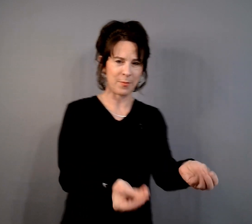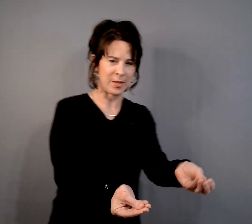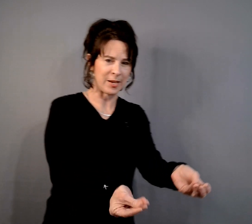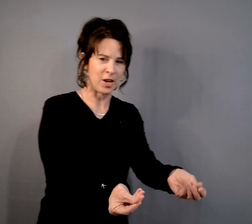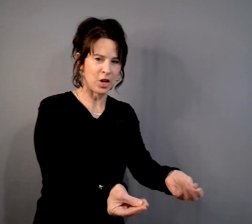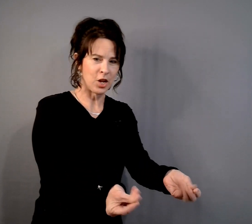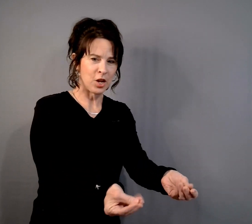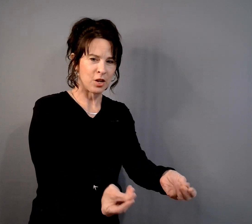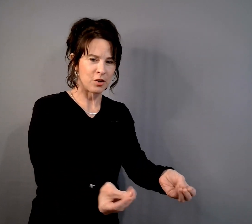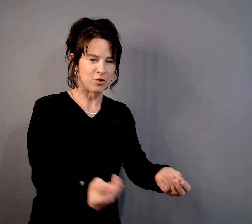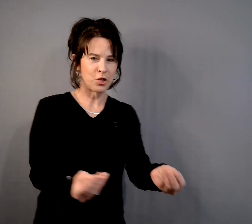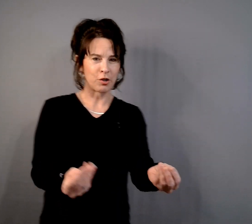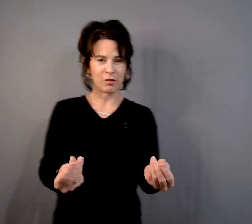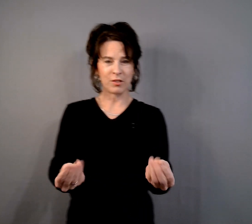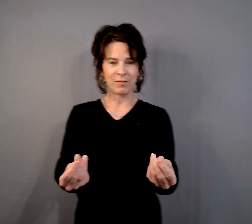something. Dirt.